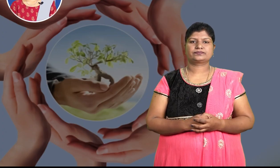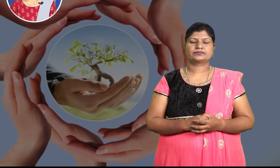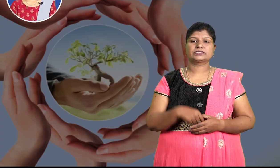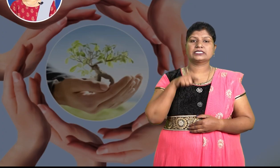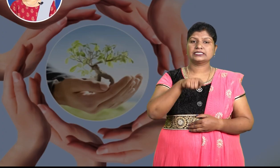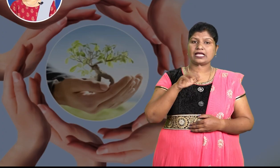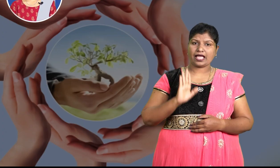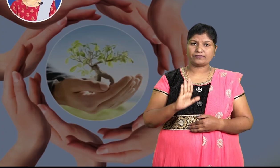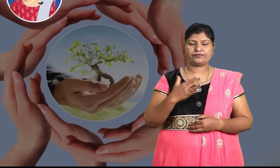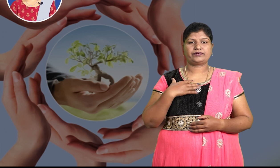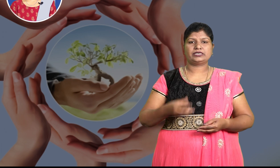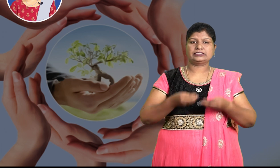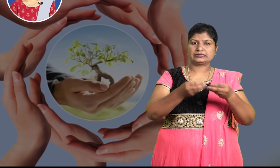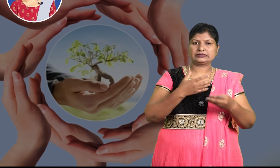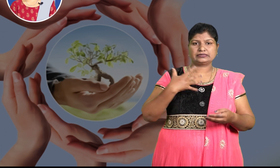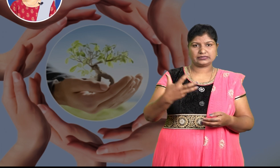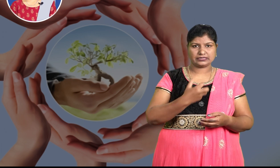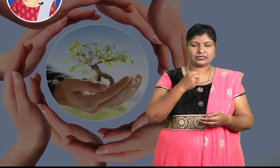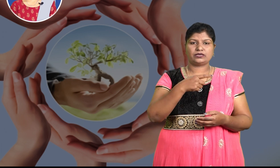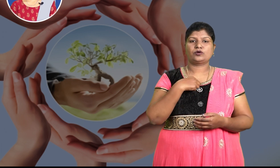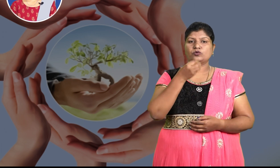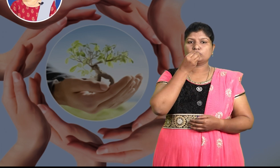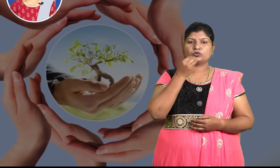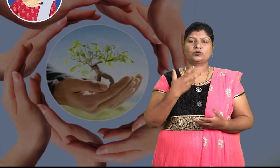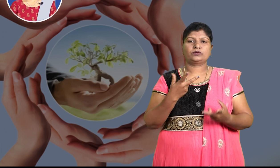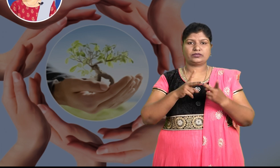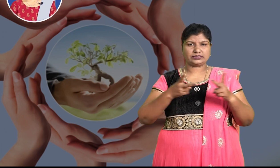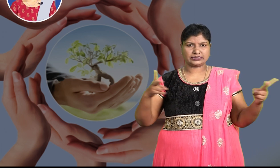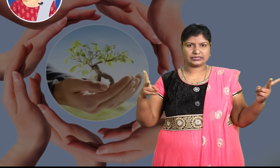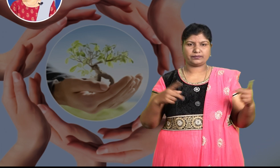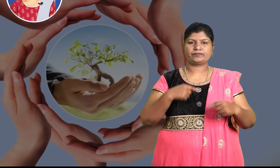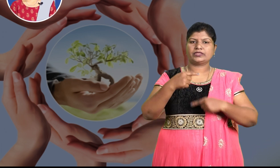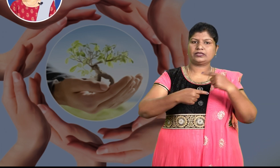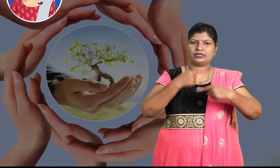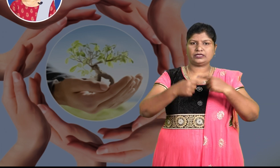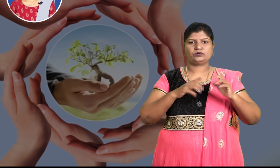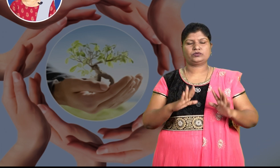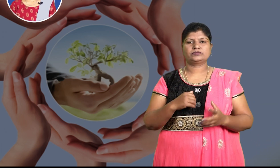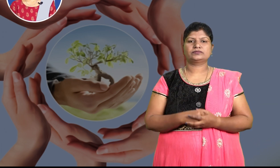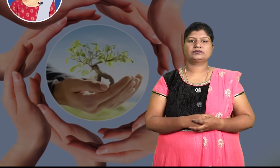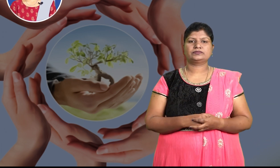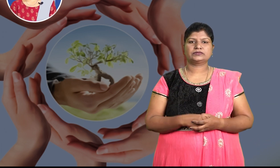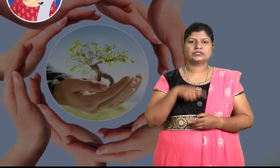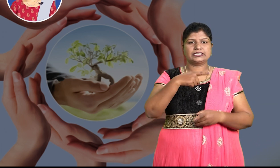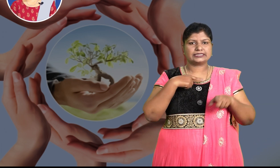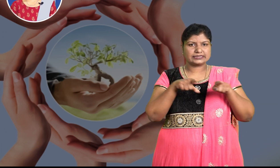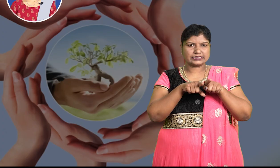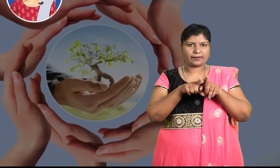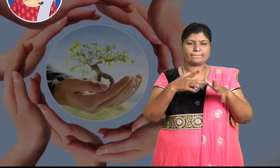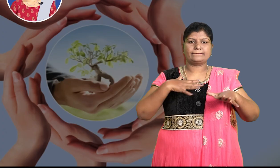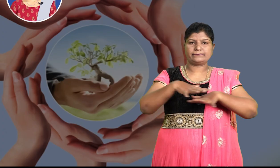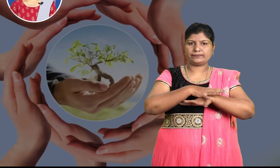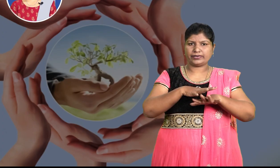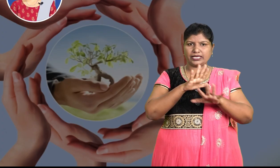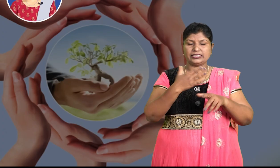They can get the required food items regularly and also maintains